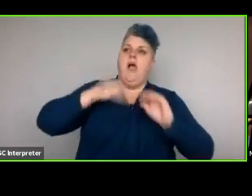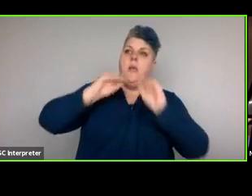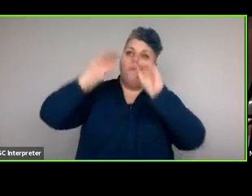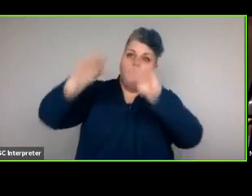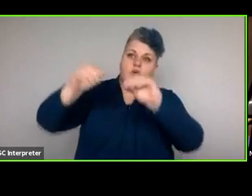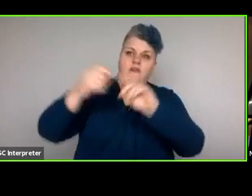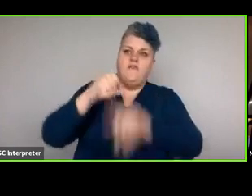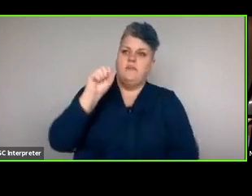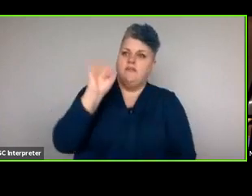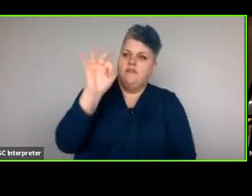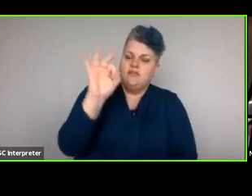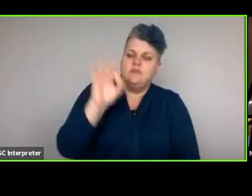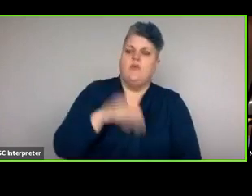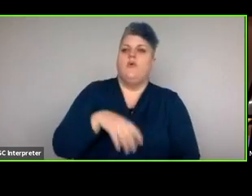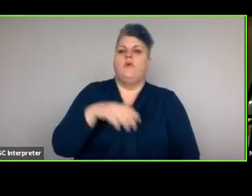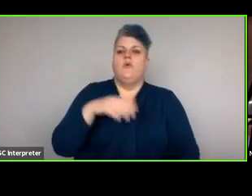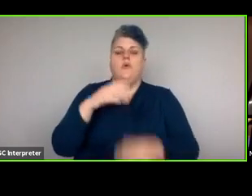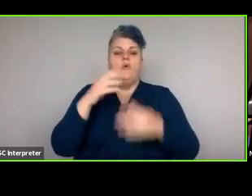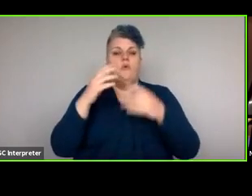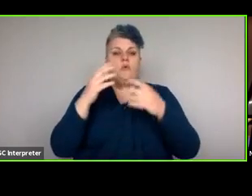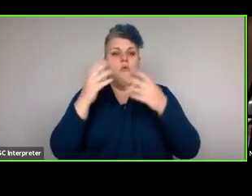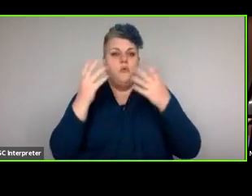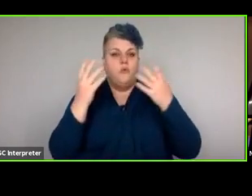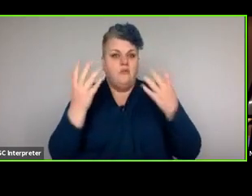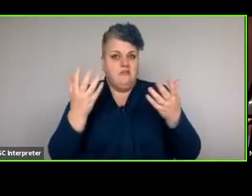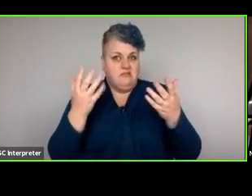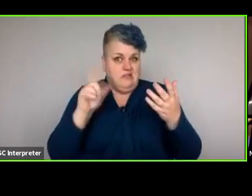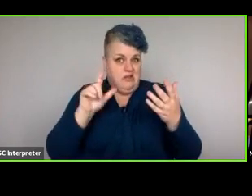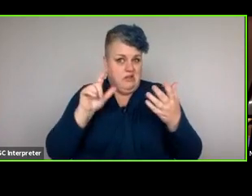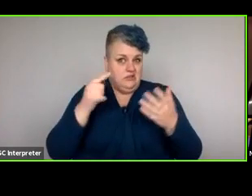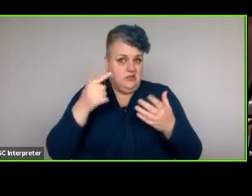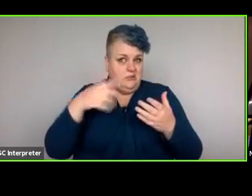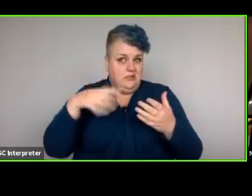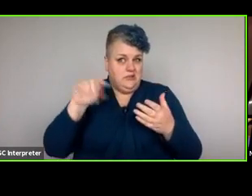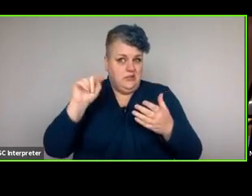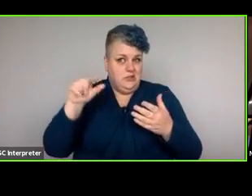Francisco. Is there even an LGBTQ